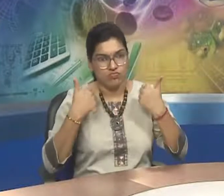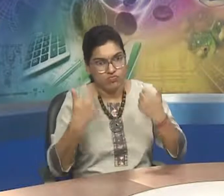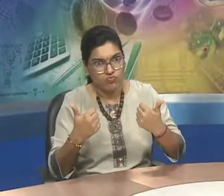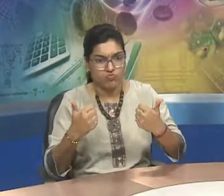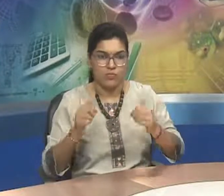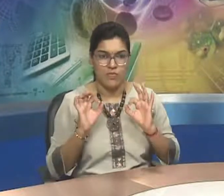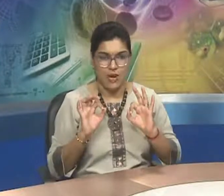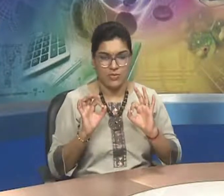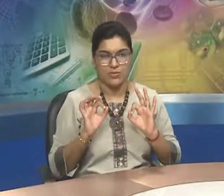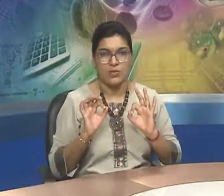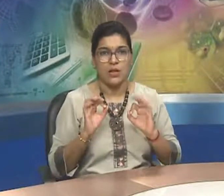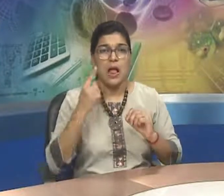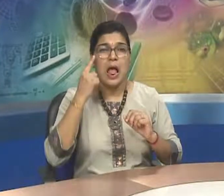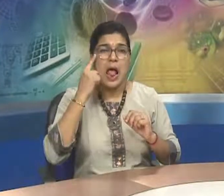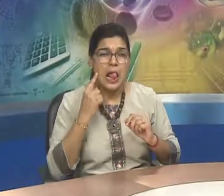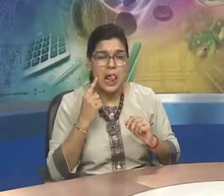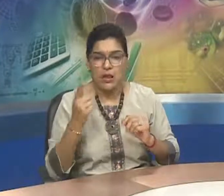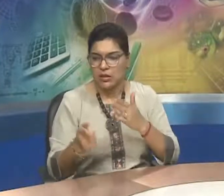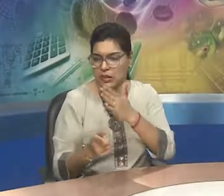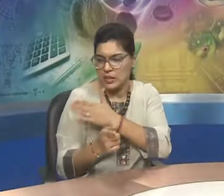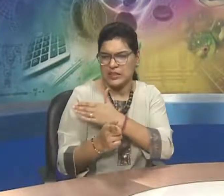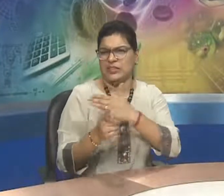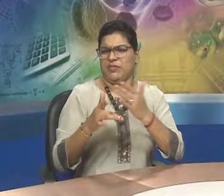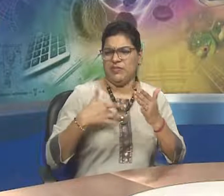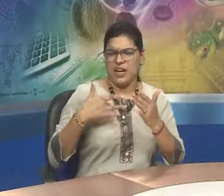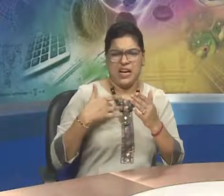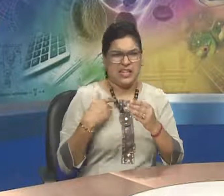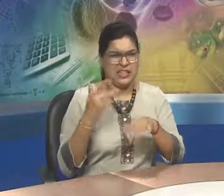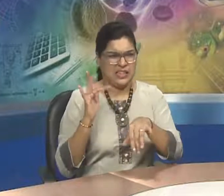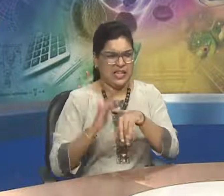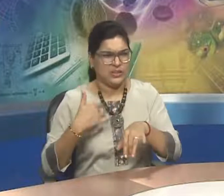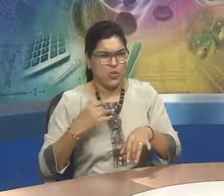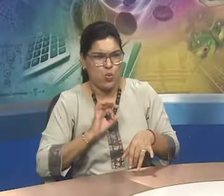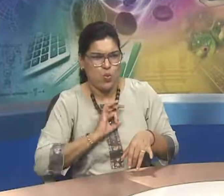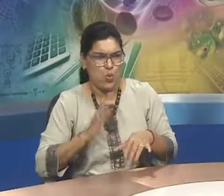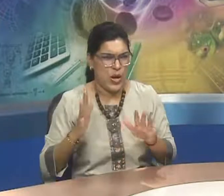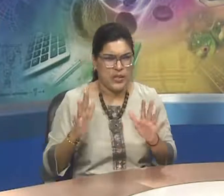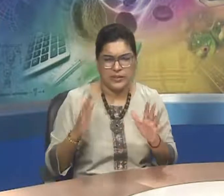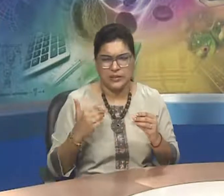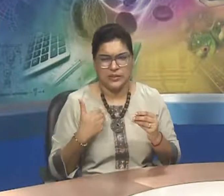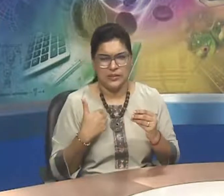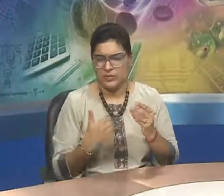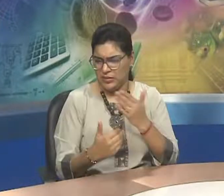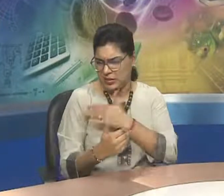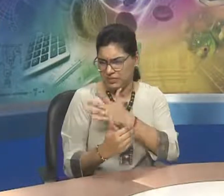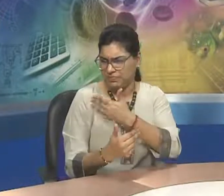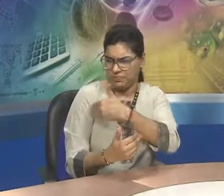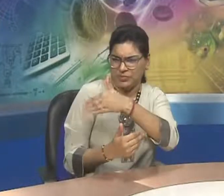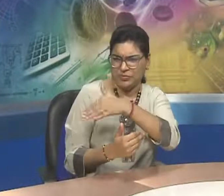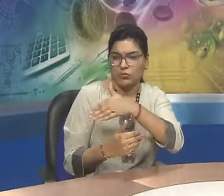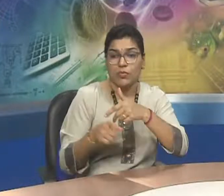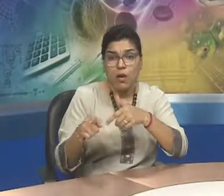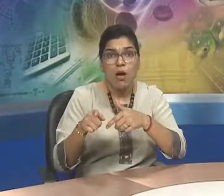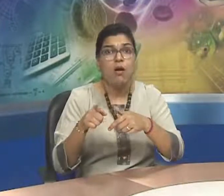The state has been forbidden from conferring honorary titles